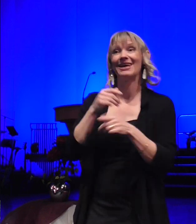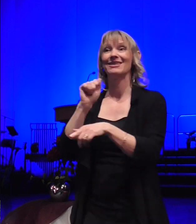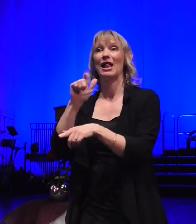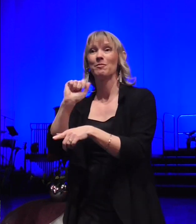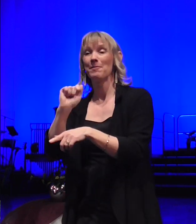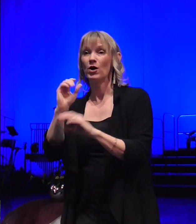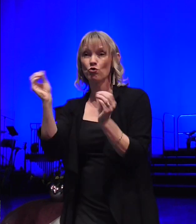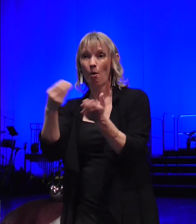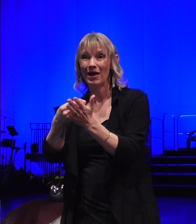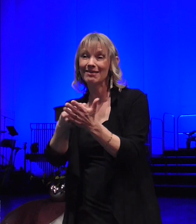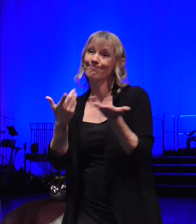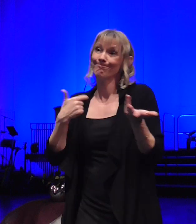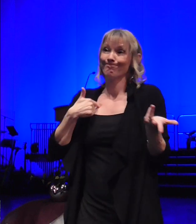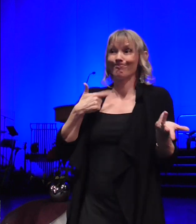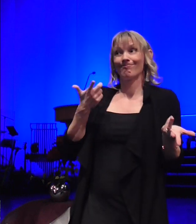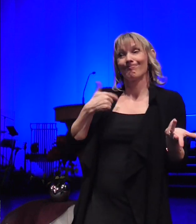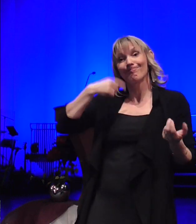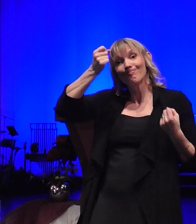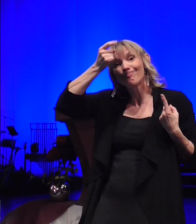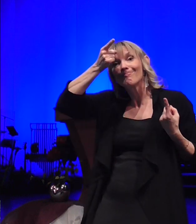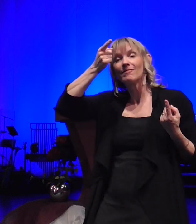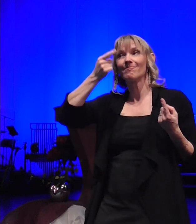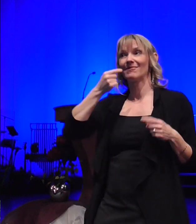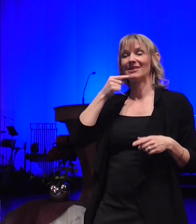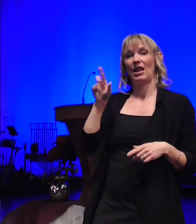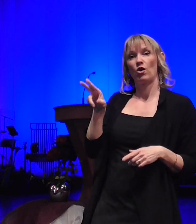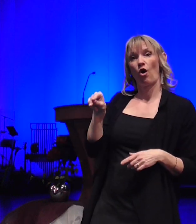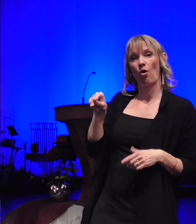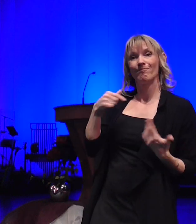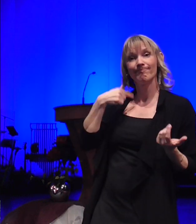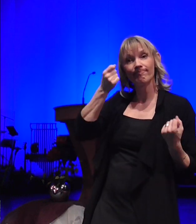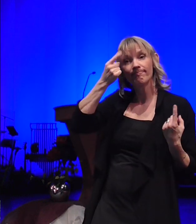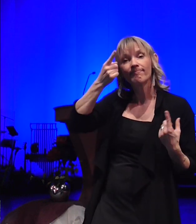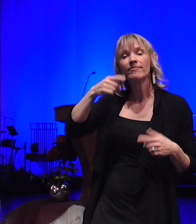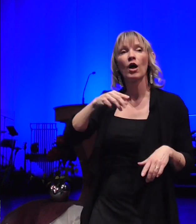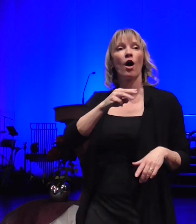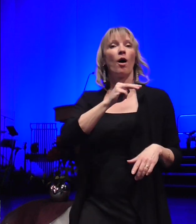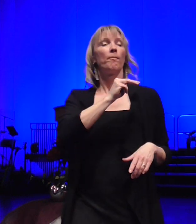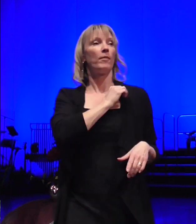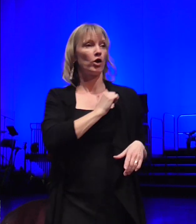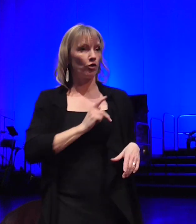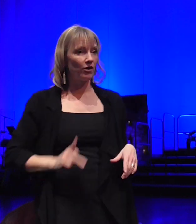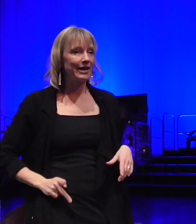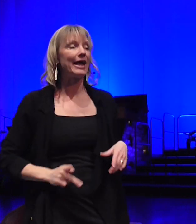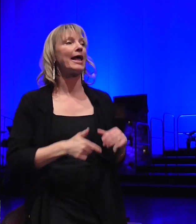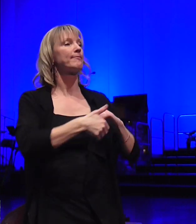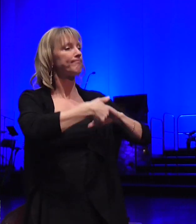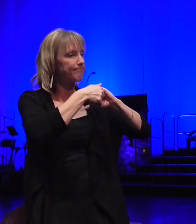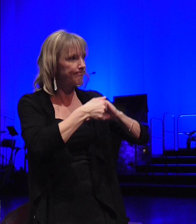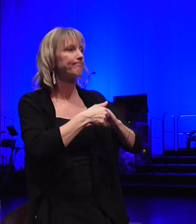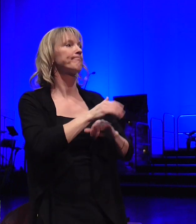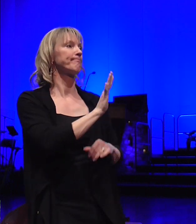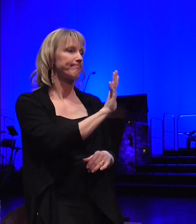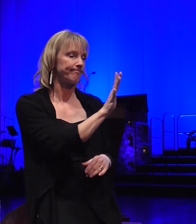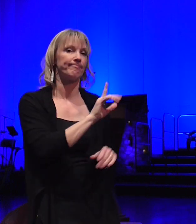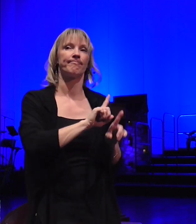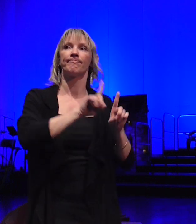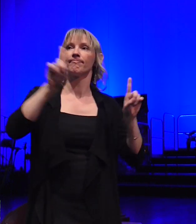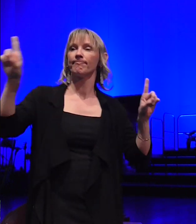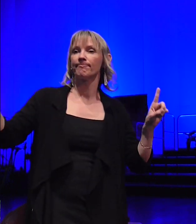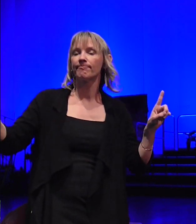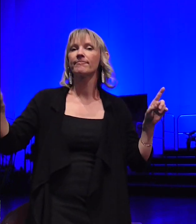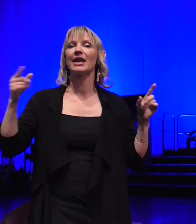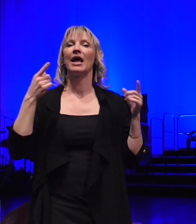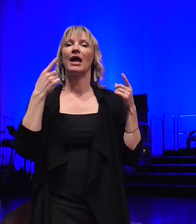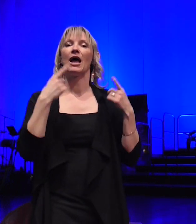money, maybe no money at all. I resonate and get why he said no. And King shakes his hand and he leaves, and he shares what happened with his